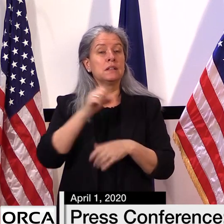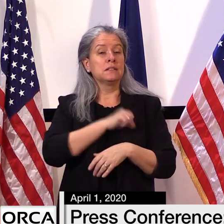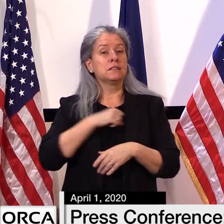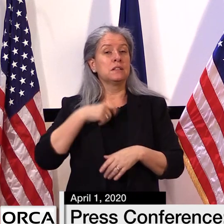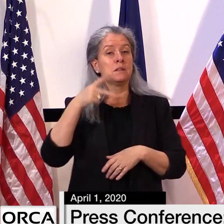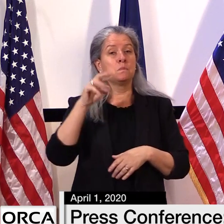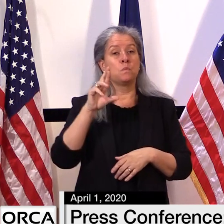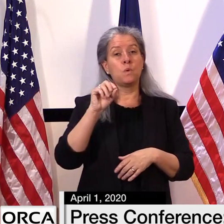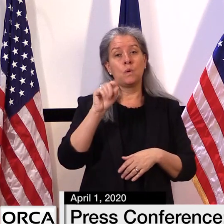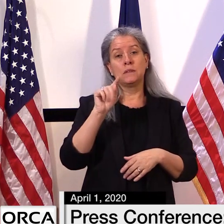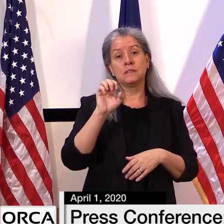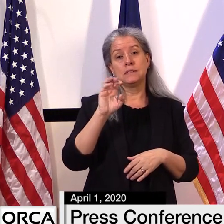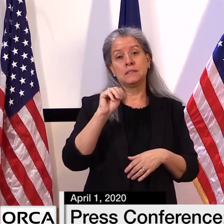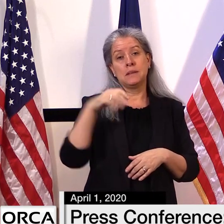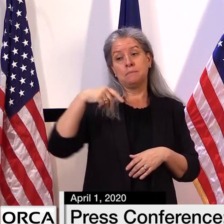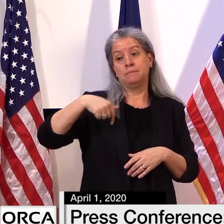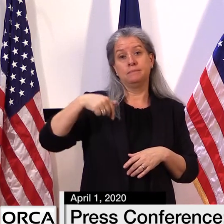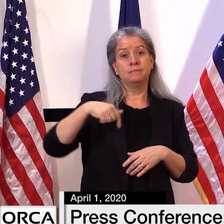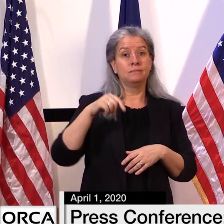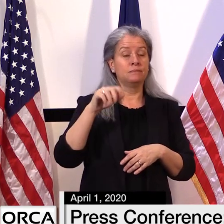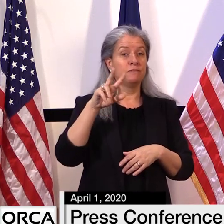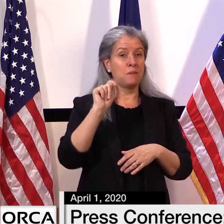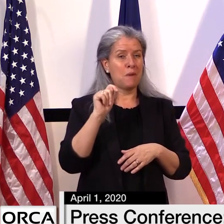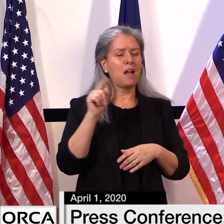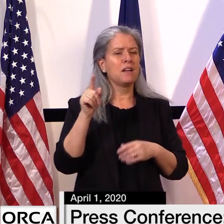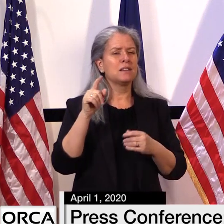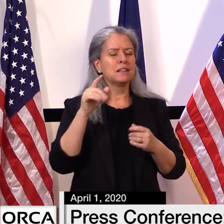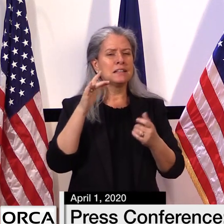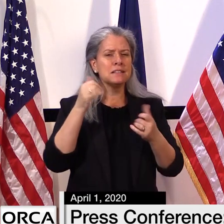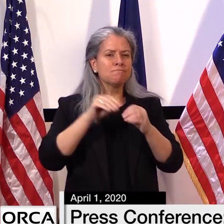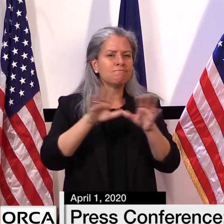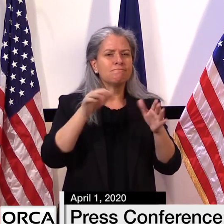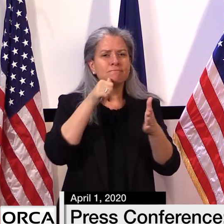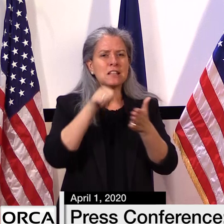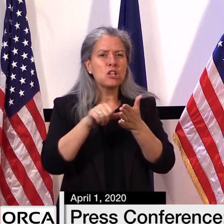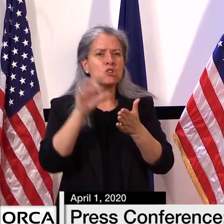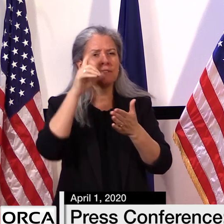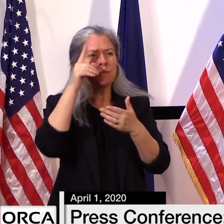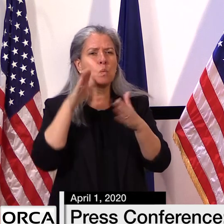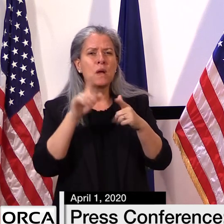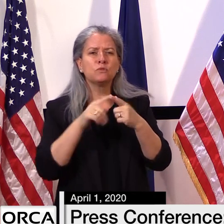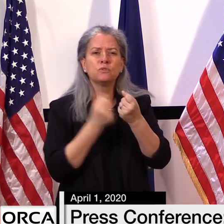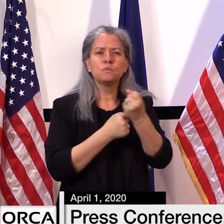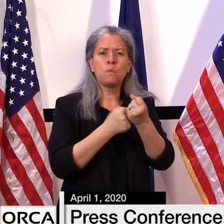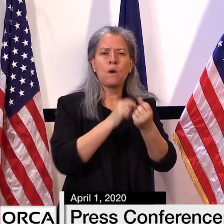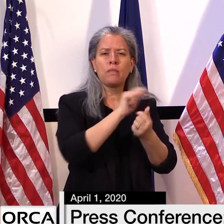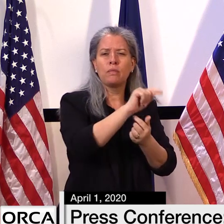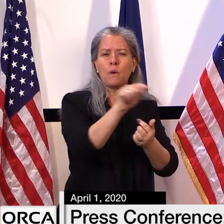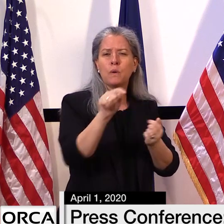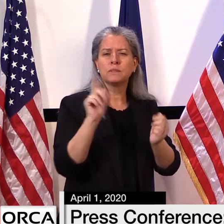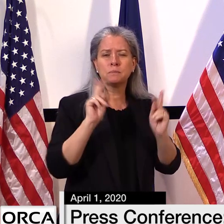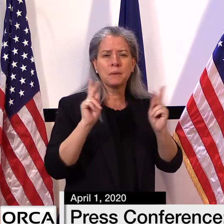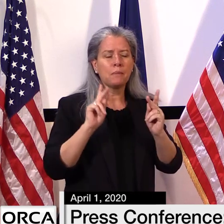looking at possible strategies to help financially support them. And he's asking some of the senators